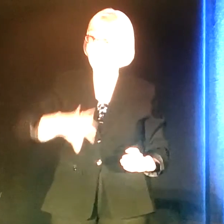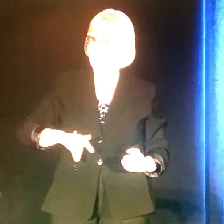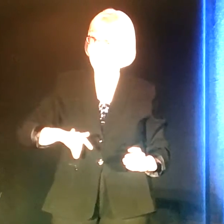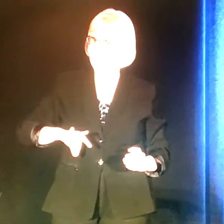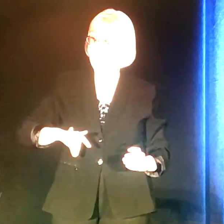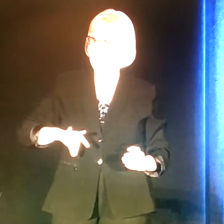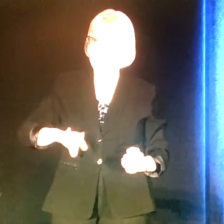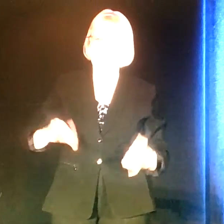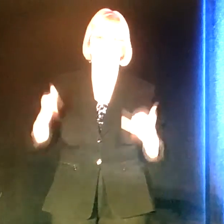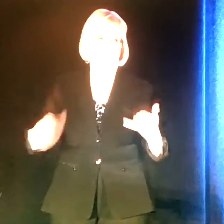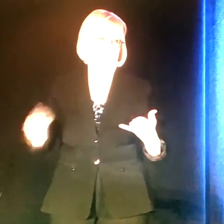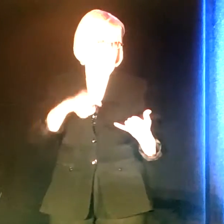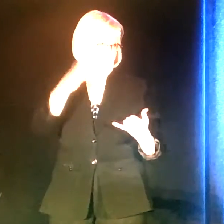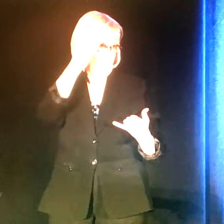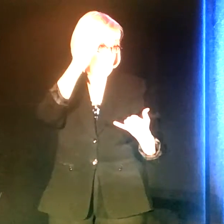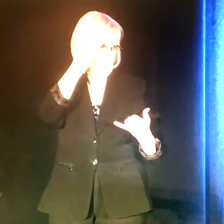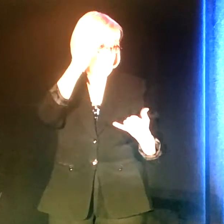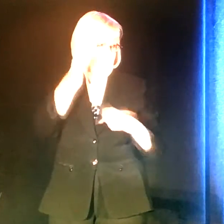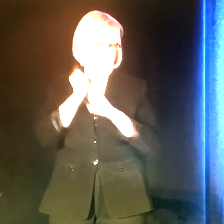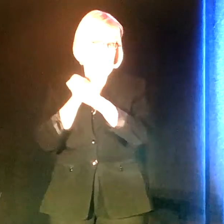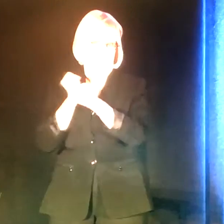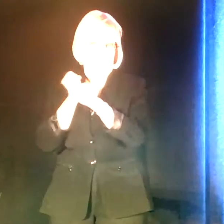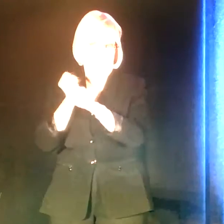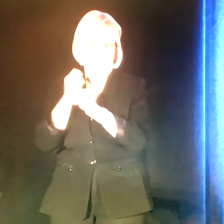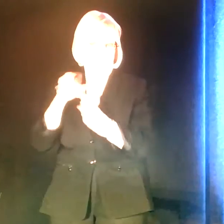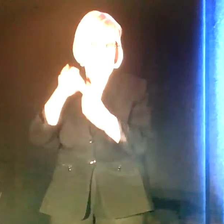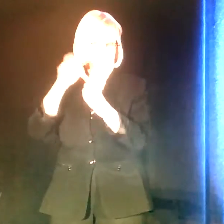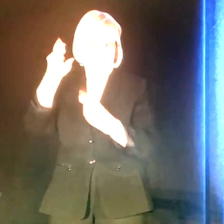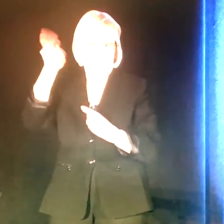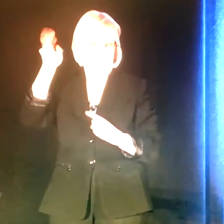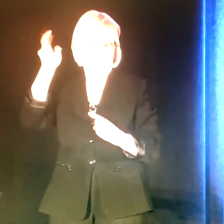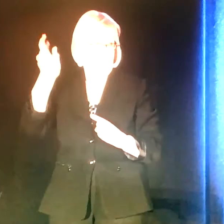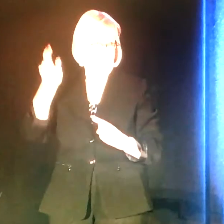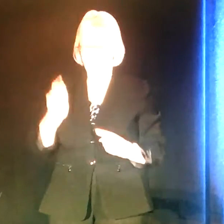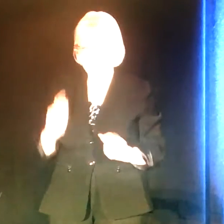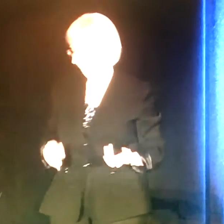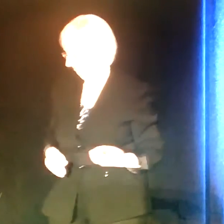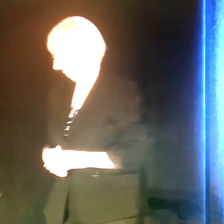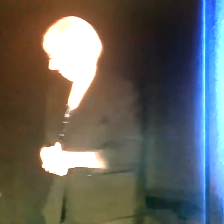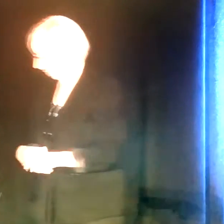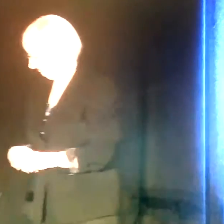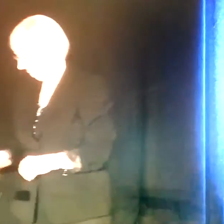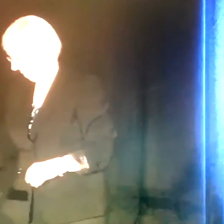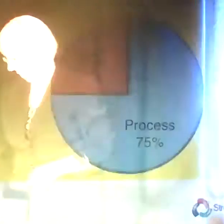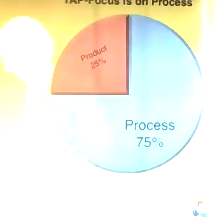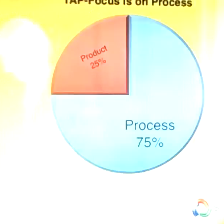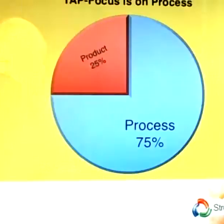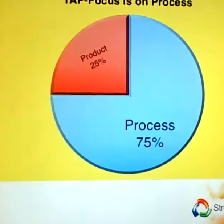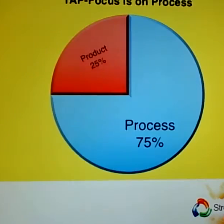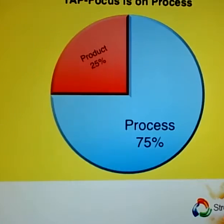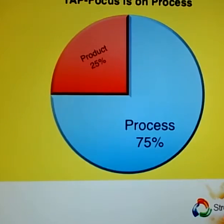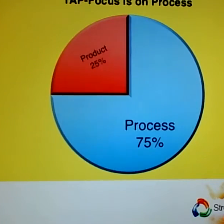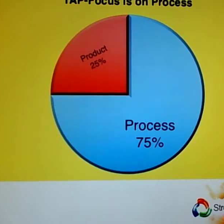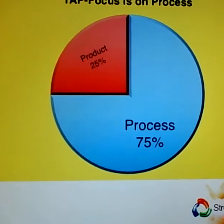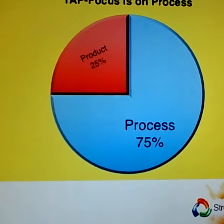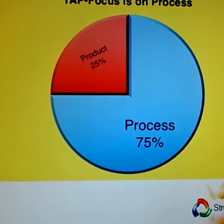It's very important for your benefit to share information. You know how baseball, they have that skill.